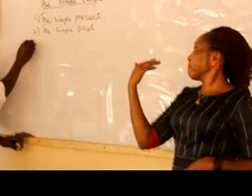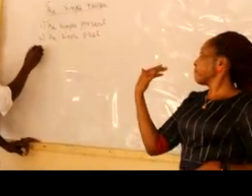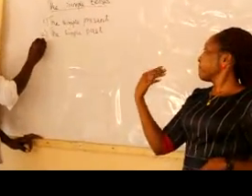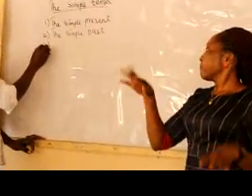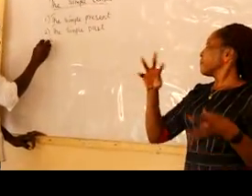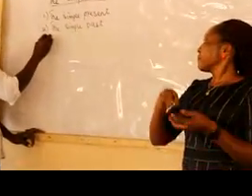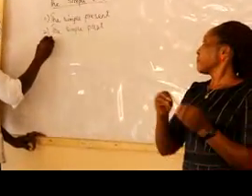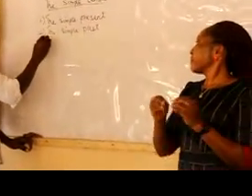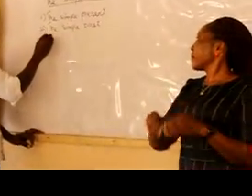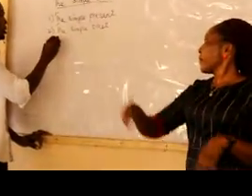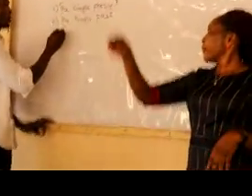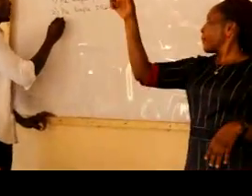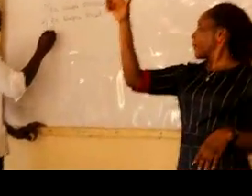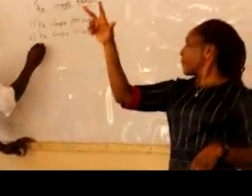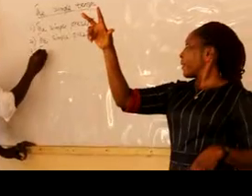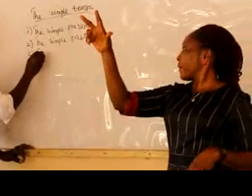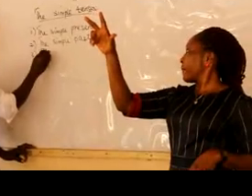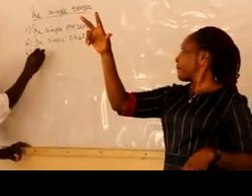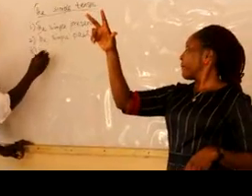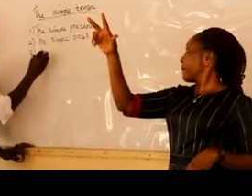and we also have